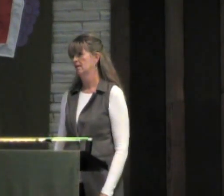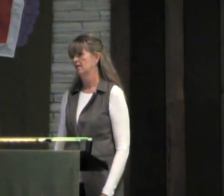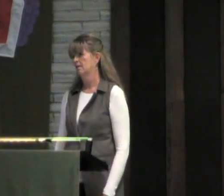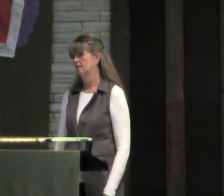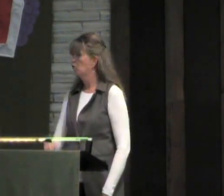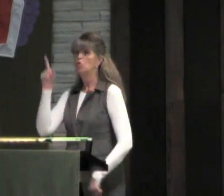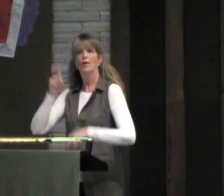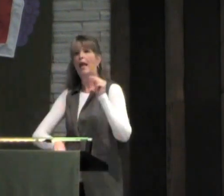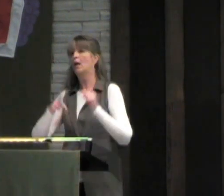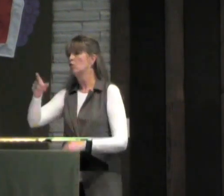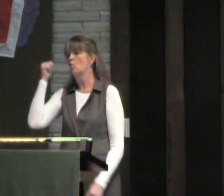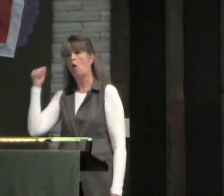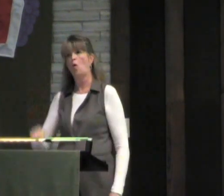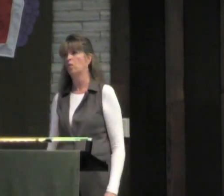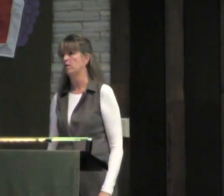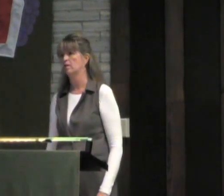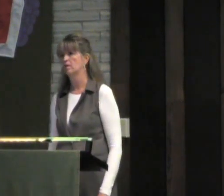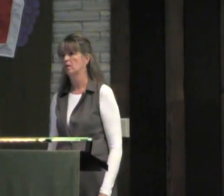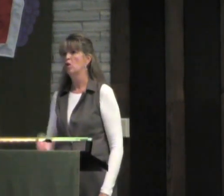deflated with low self-esteem. You can't.